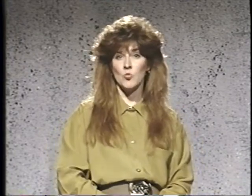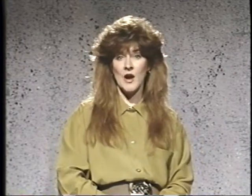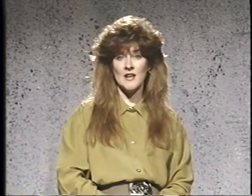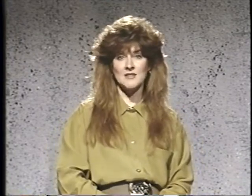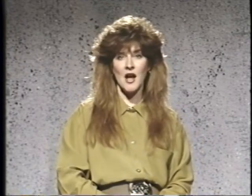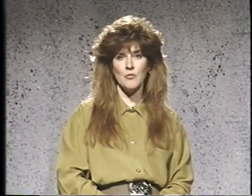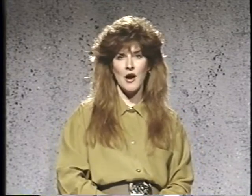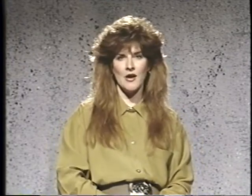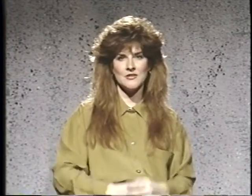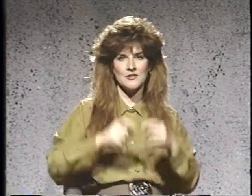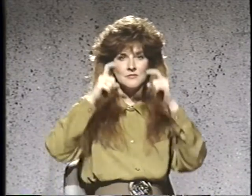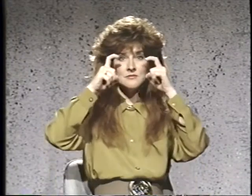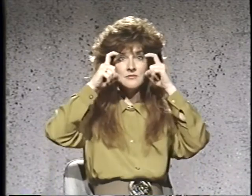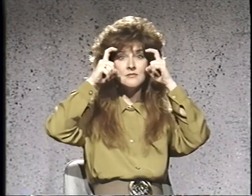raised eyebrows,